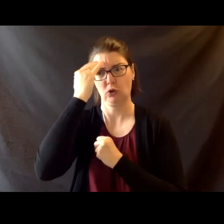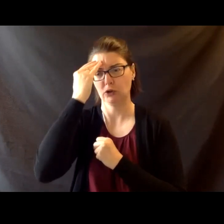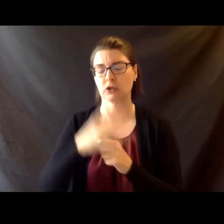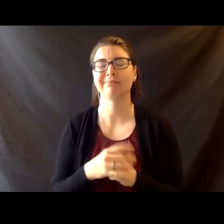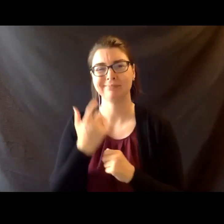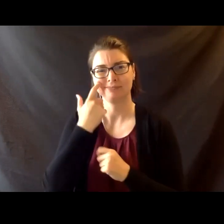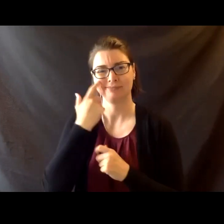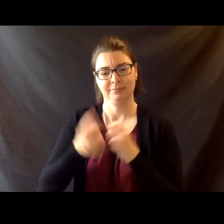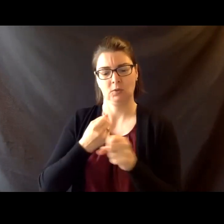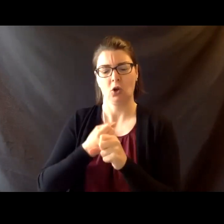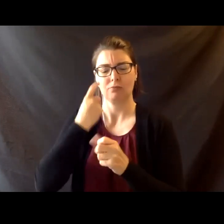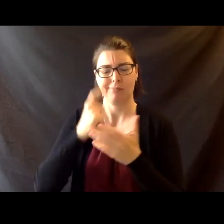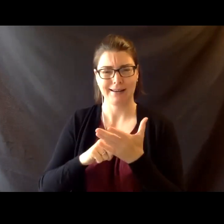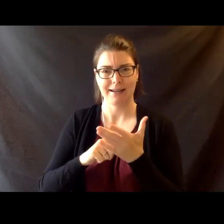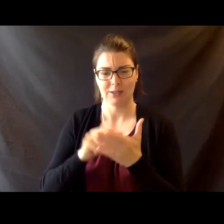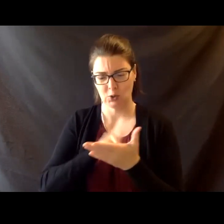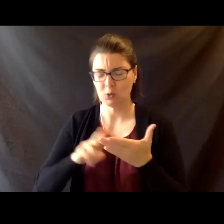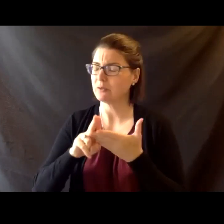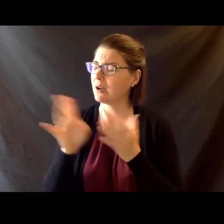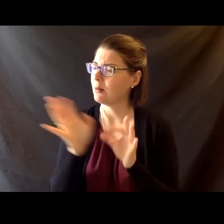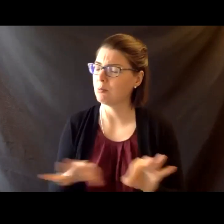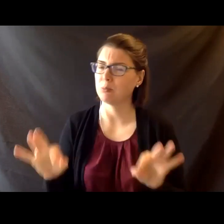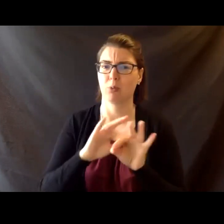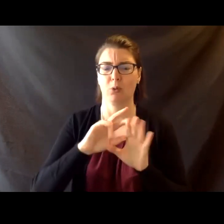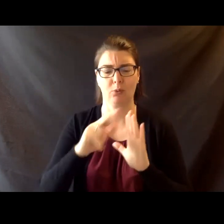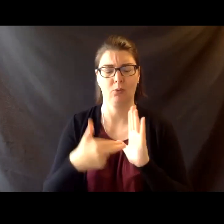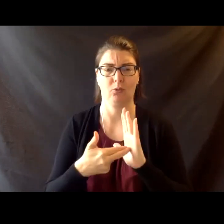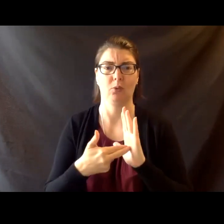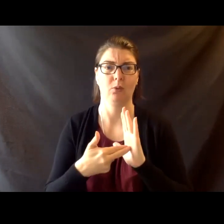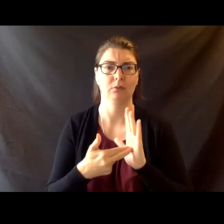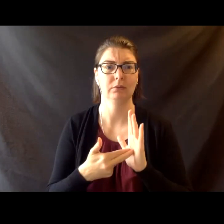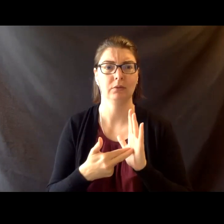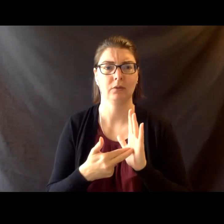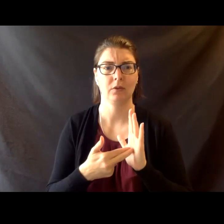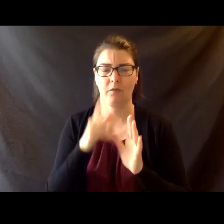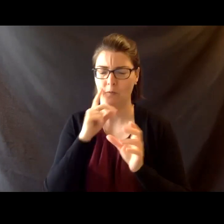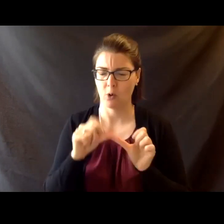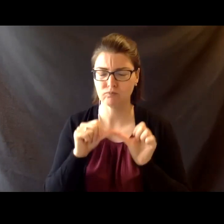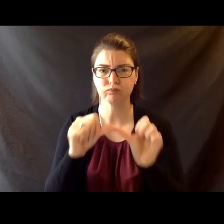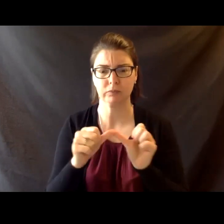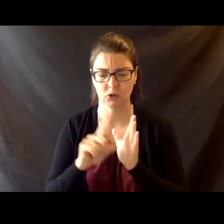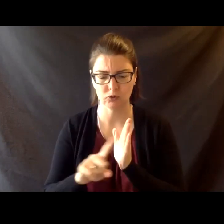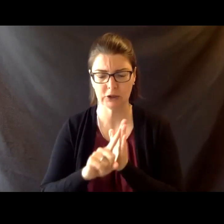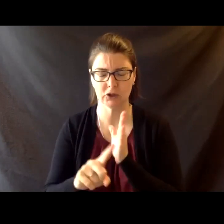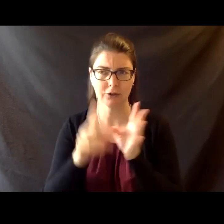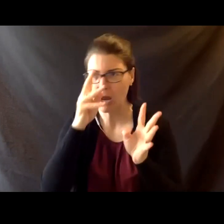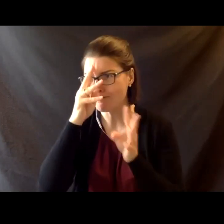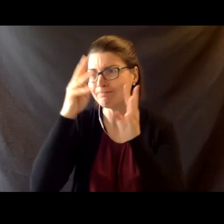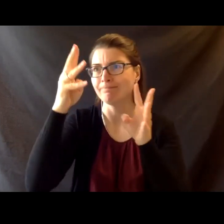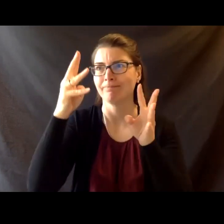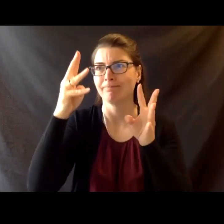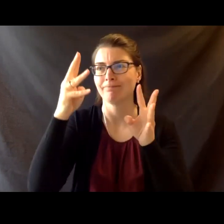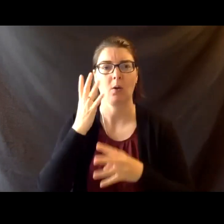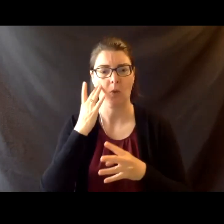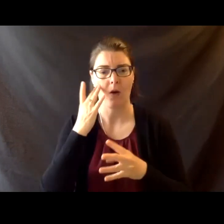the essential role that universities play in driving the research and innovation needed to tackle the